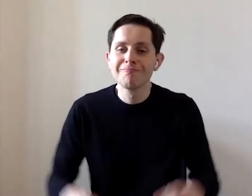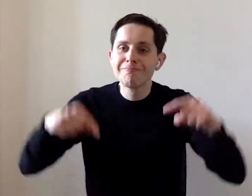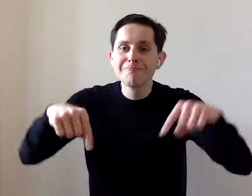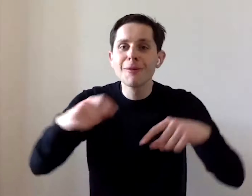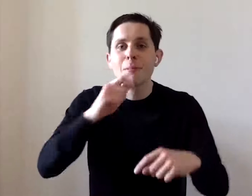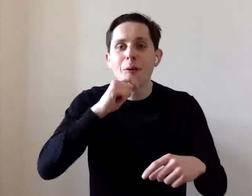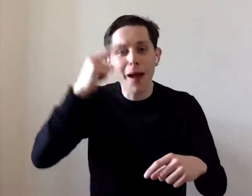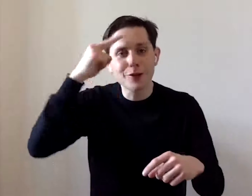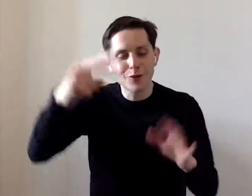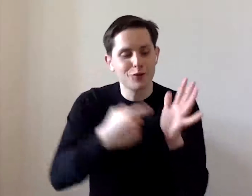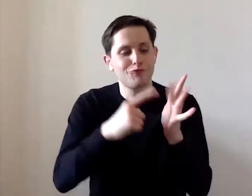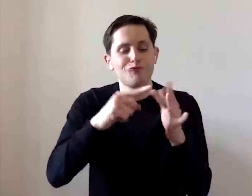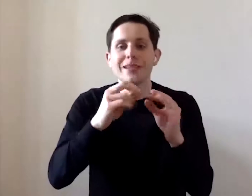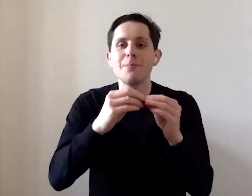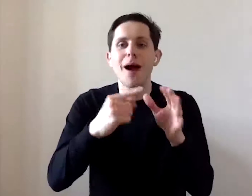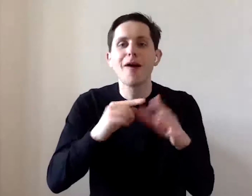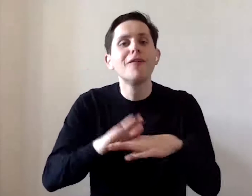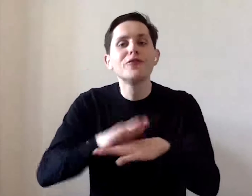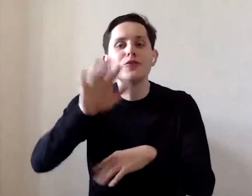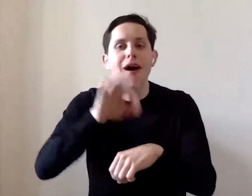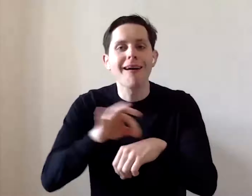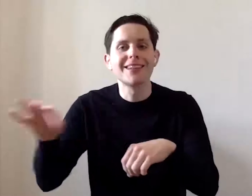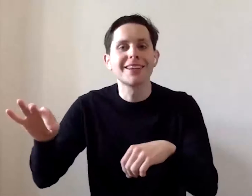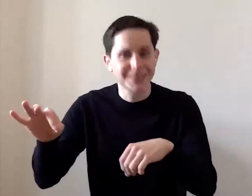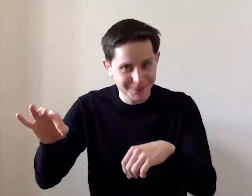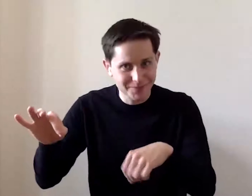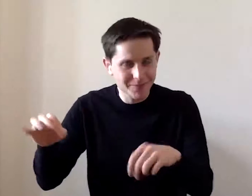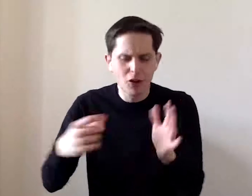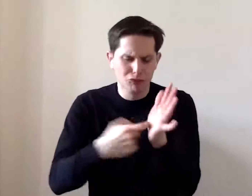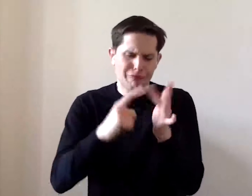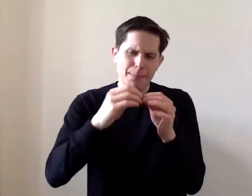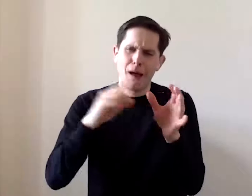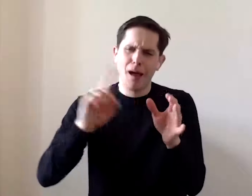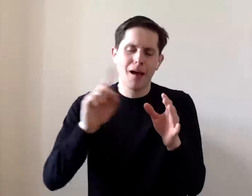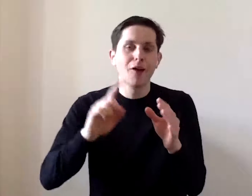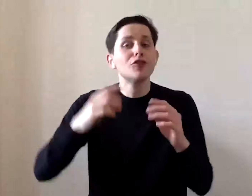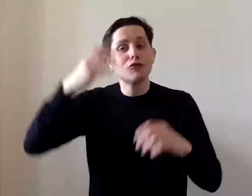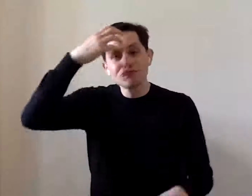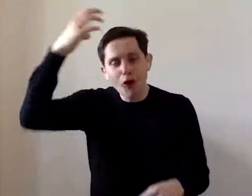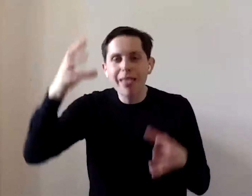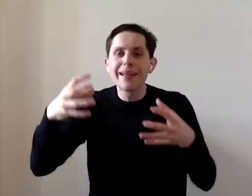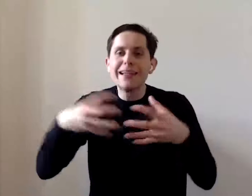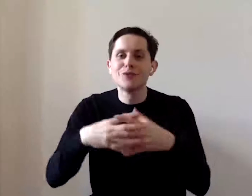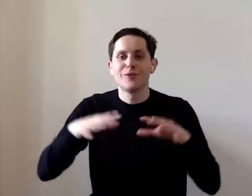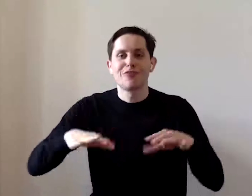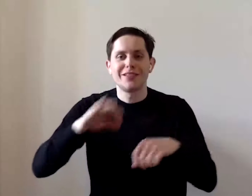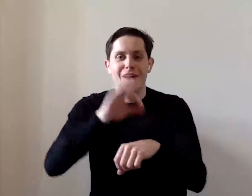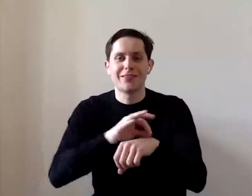This is the RIBA Future Architects podcast, and I'm delighted to be hosting today's episode. RIBA, the Royal Institute of British Architects, is a global